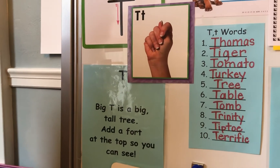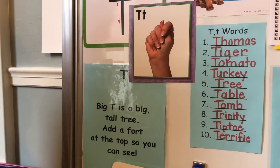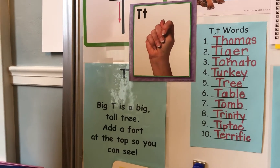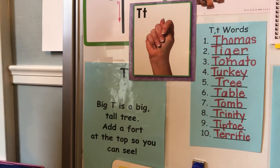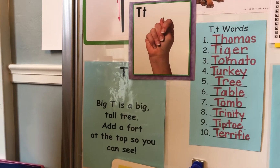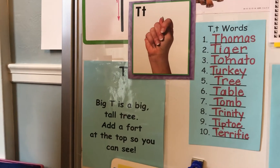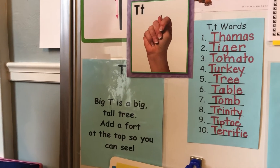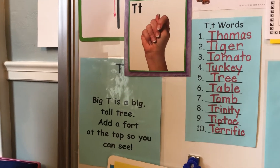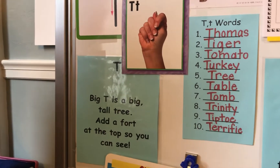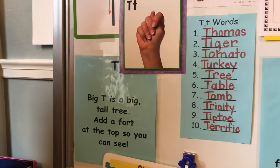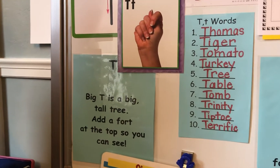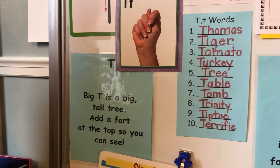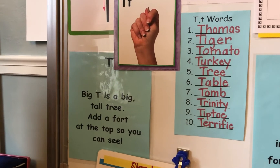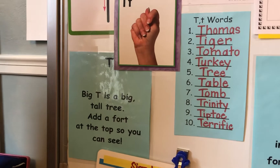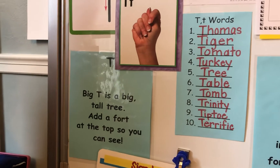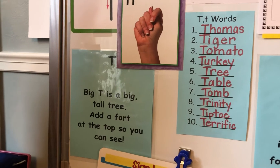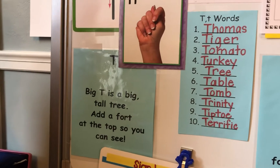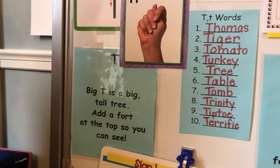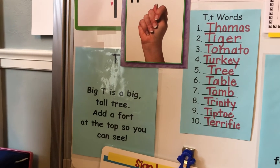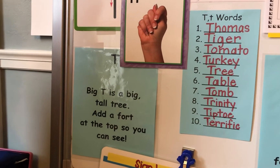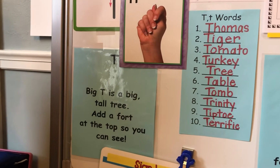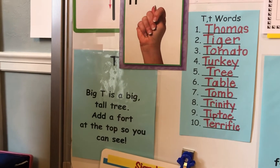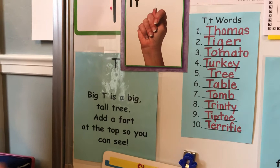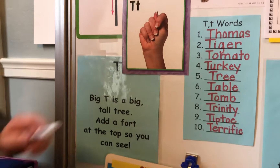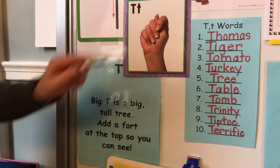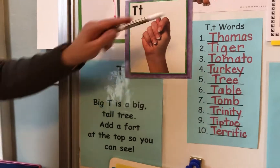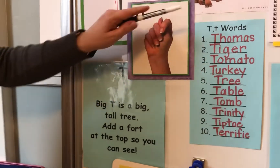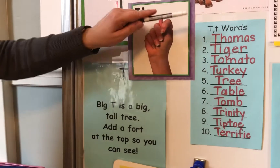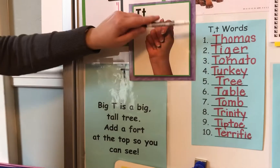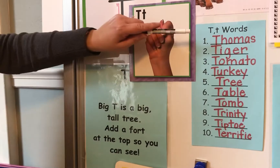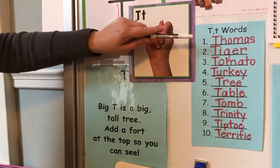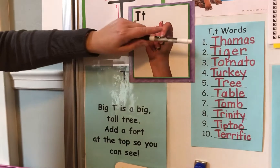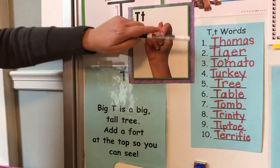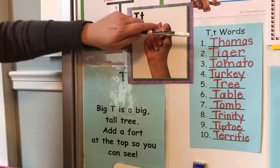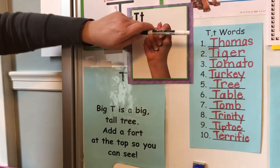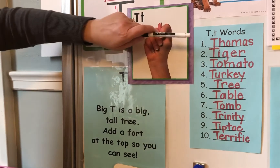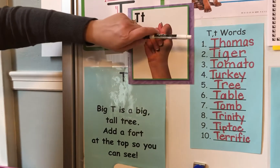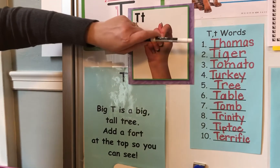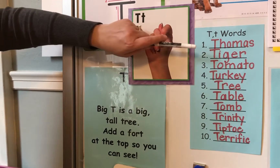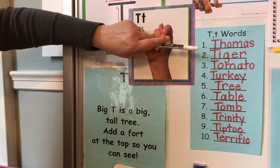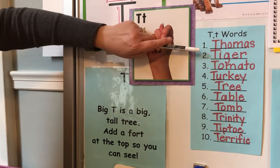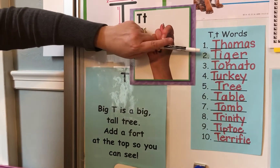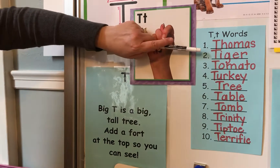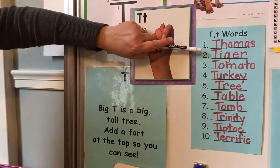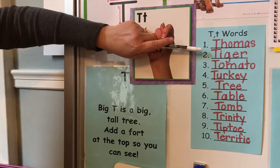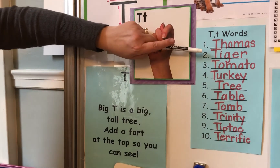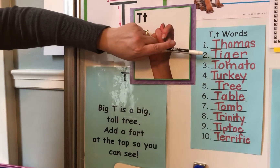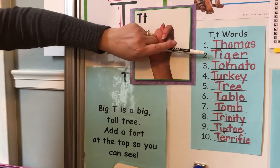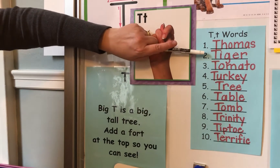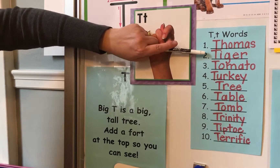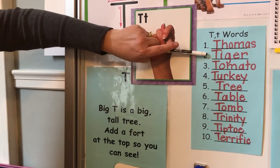remind you that you and I had some of the same words. Did you have this word on your list?